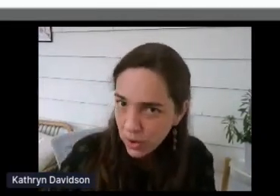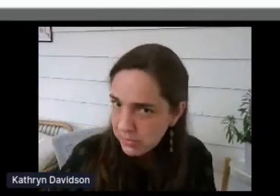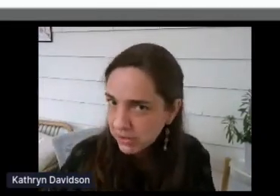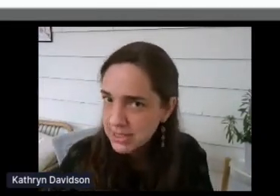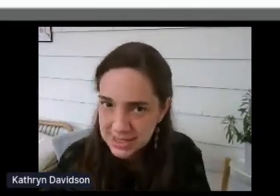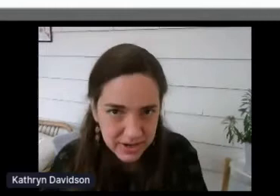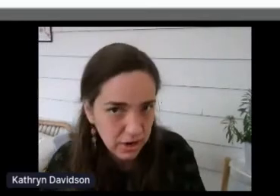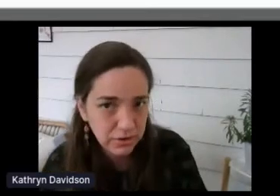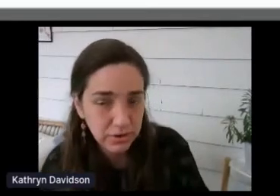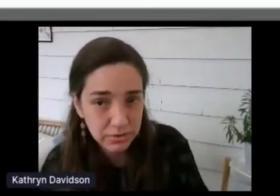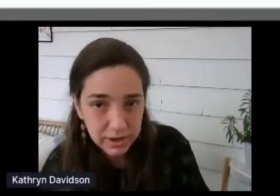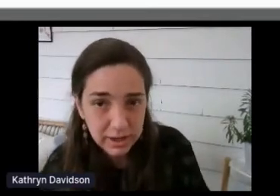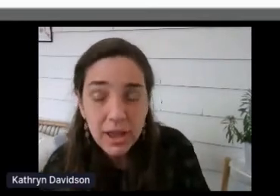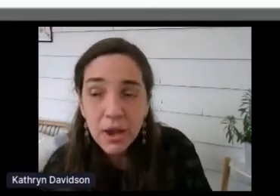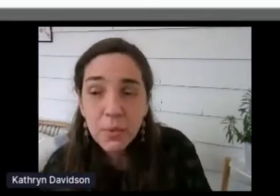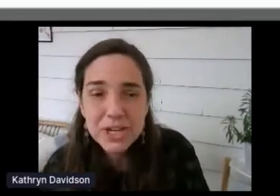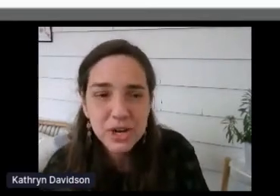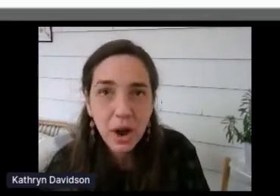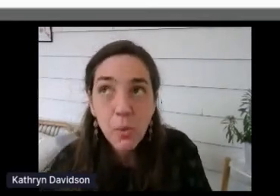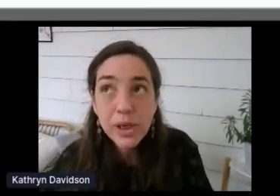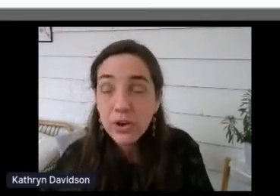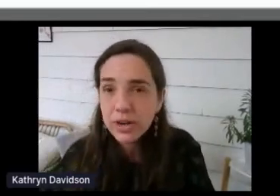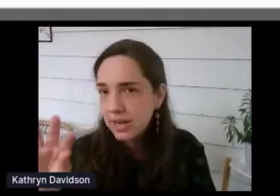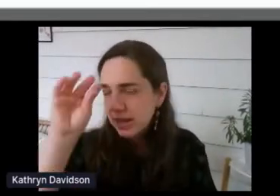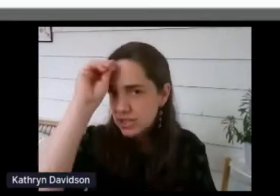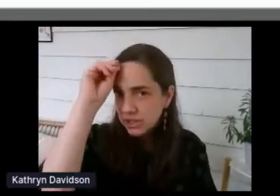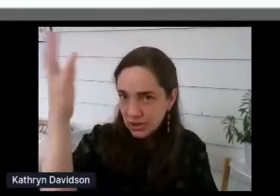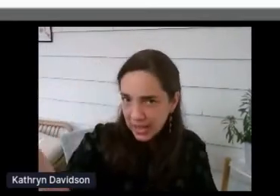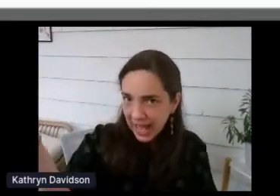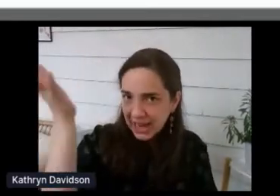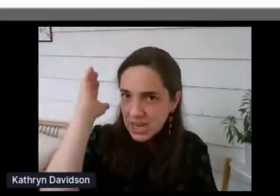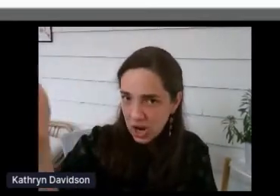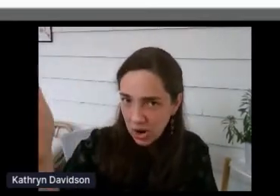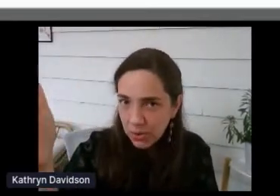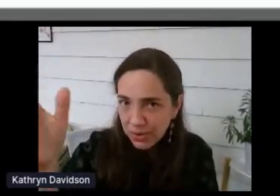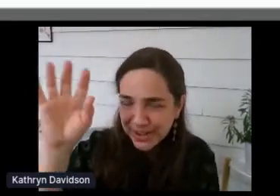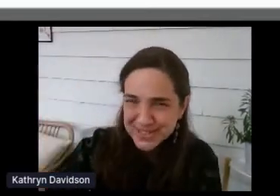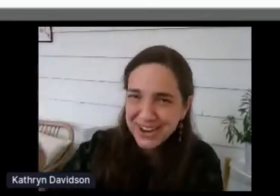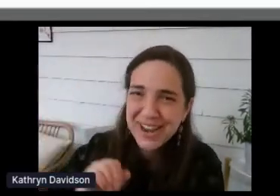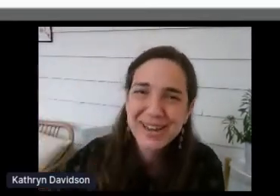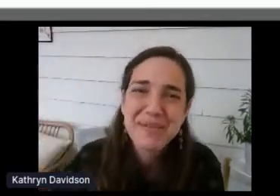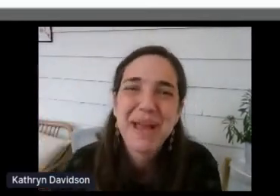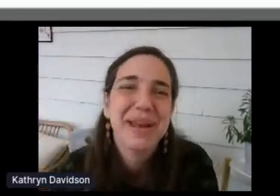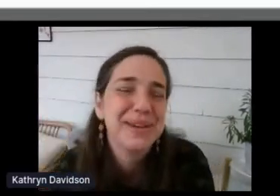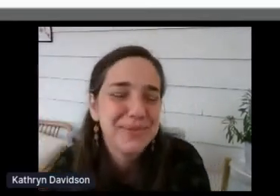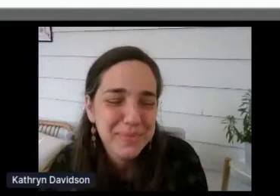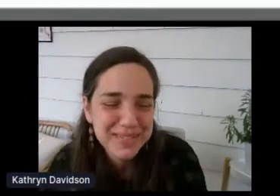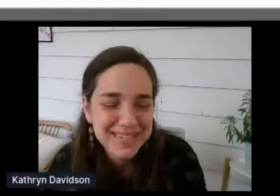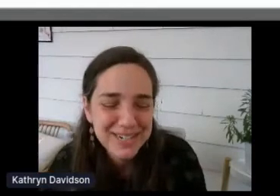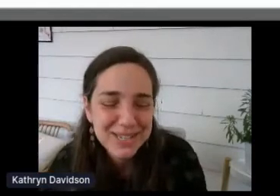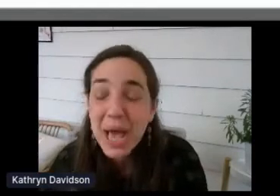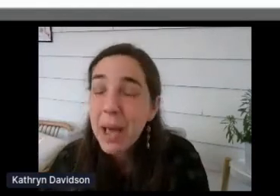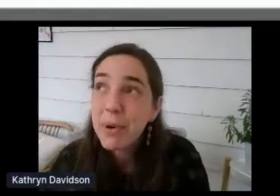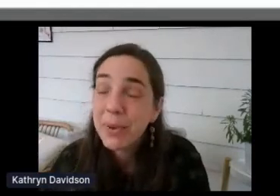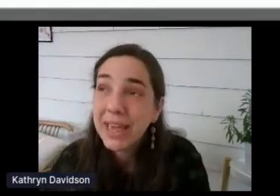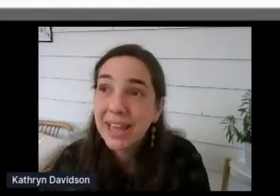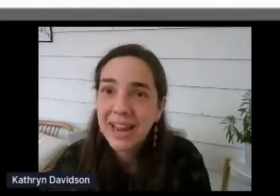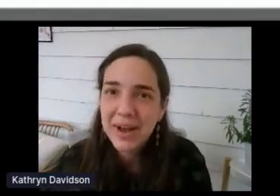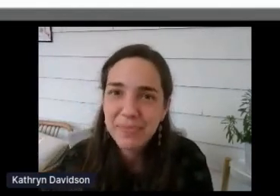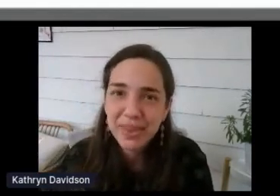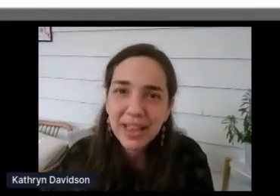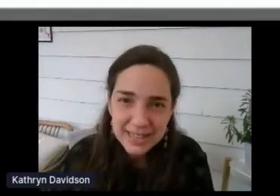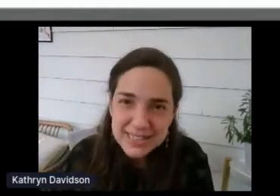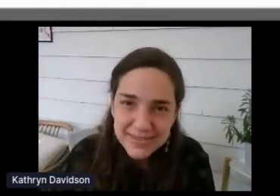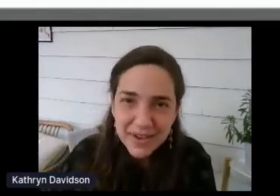like 1,703,000, which we couldn't just look at and know using our analog magnitude representations, but we